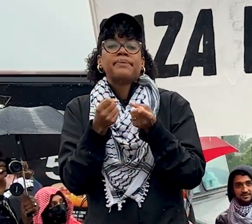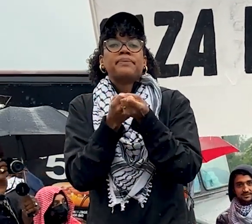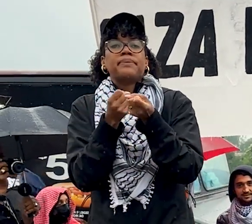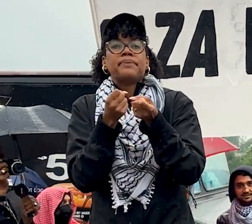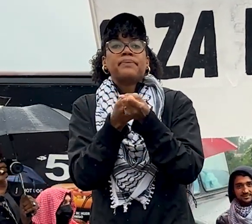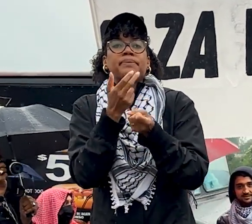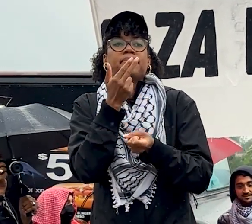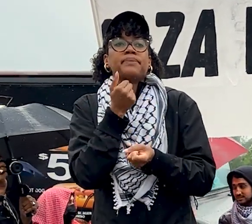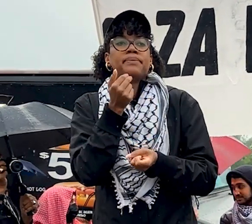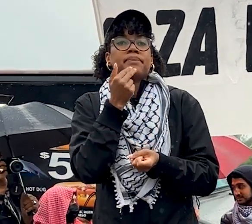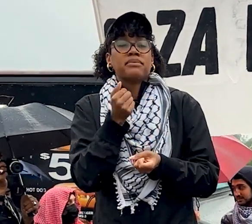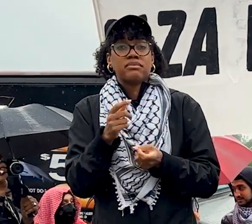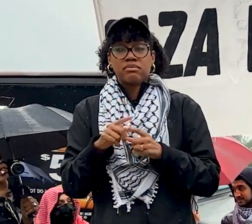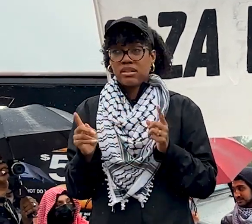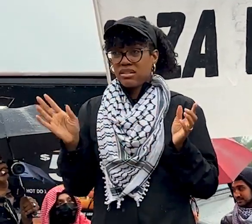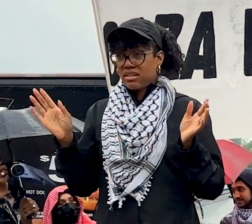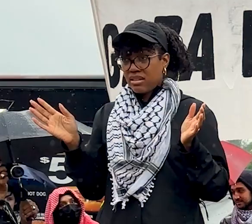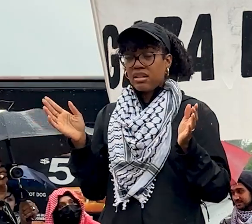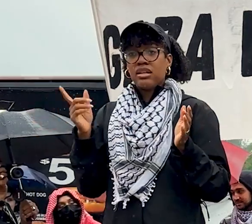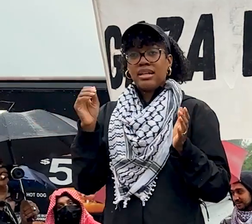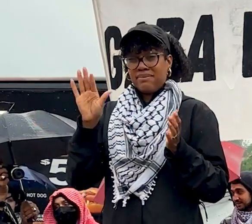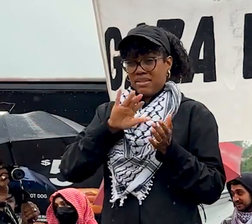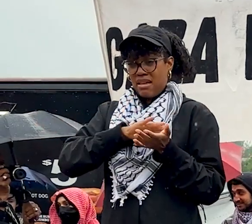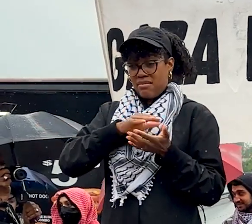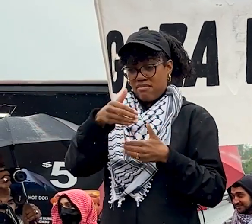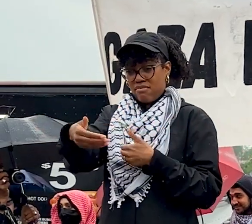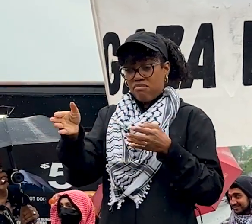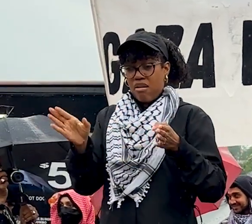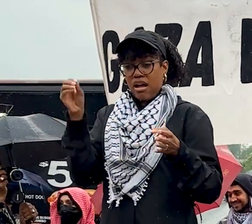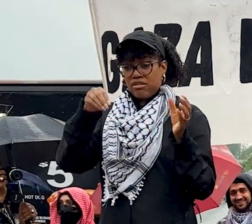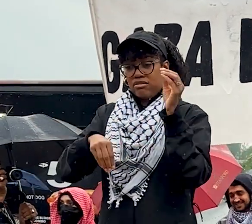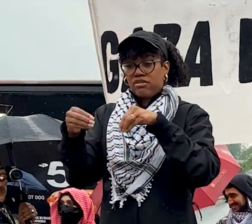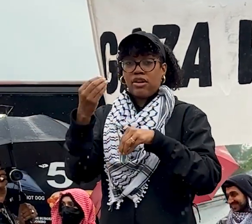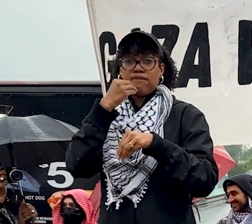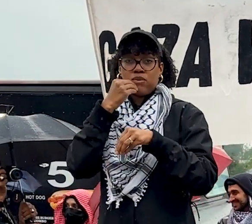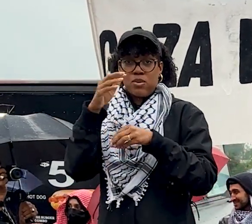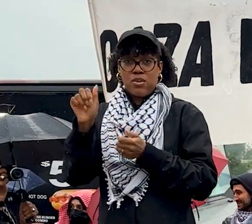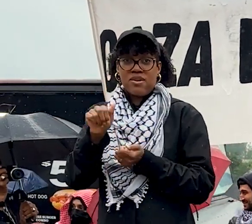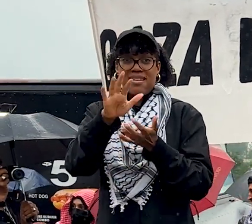what? While you get that box of food, we're gonna drop a bomb on you.